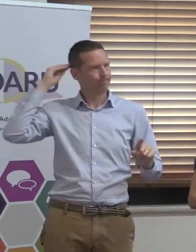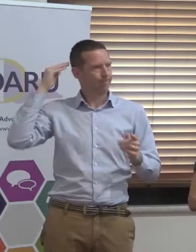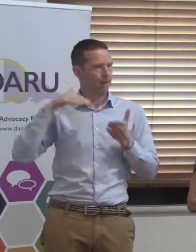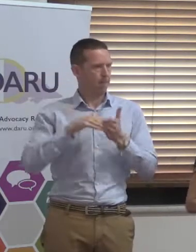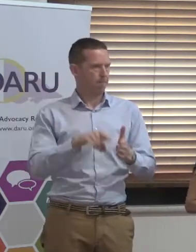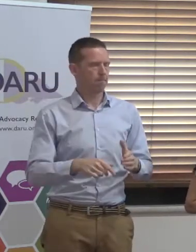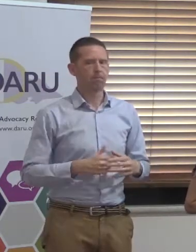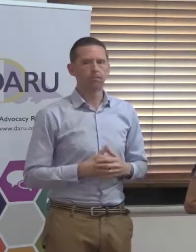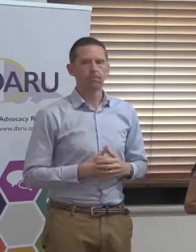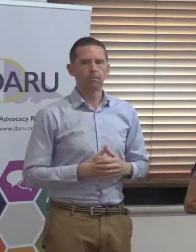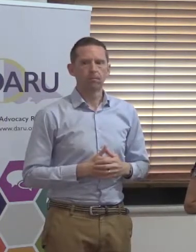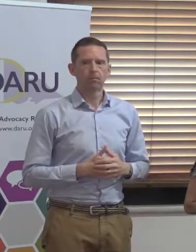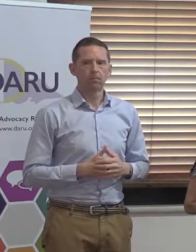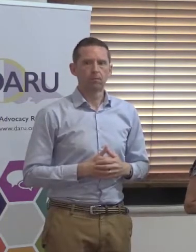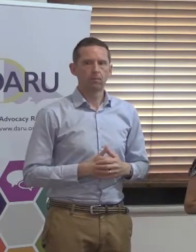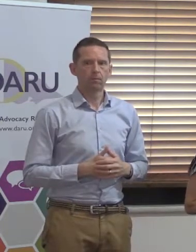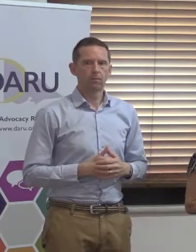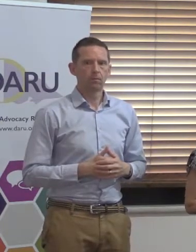So I'll just